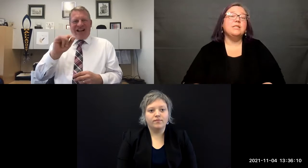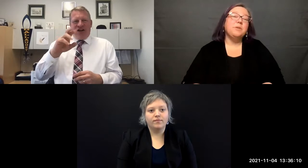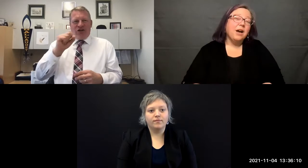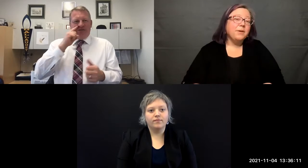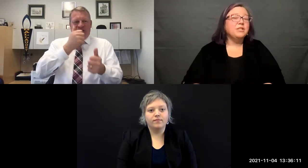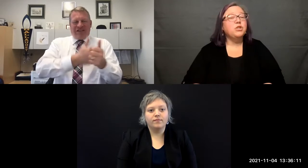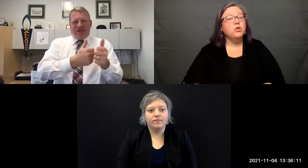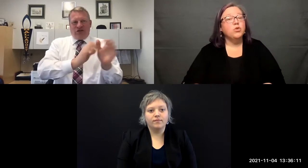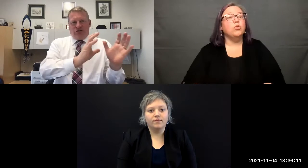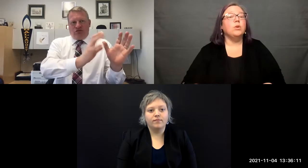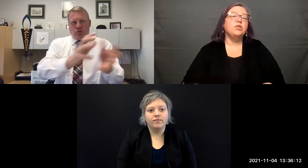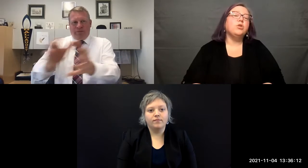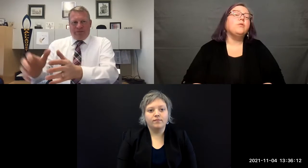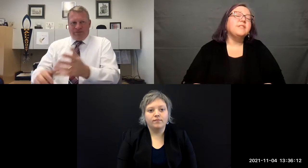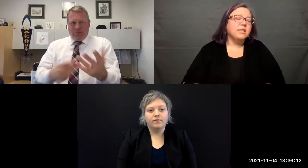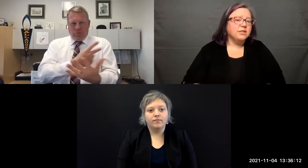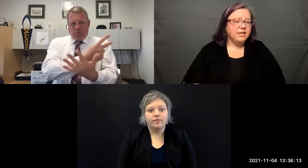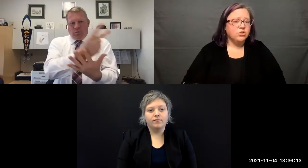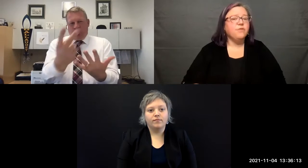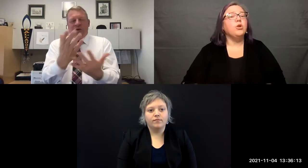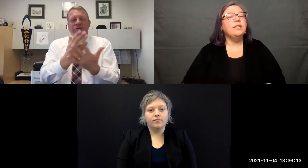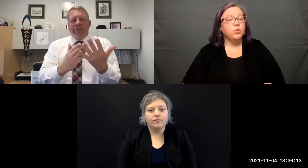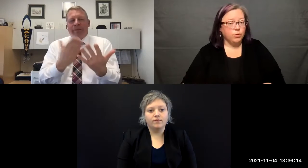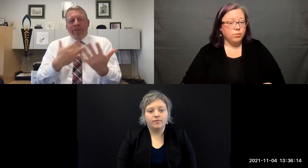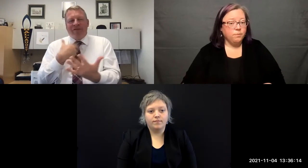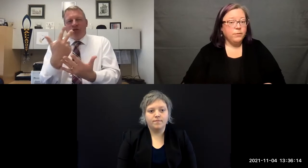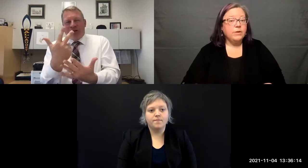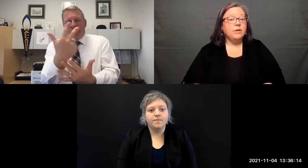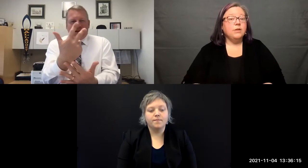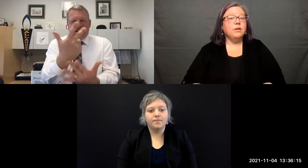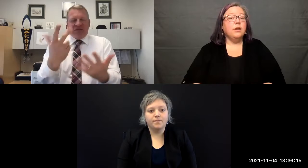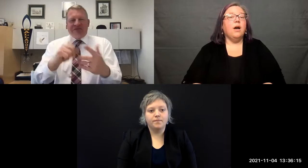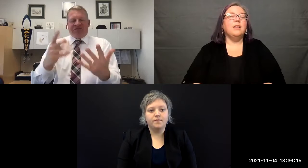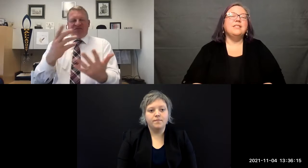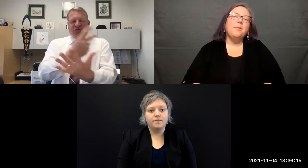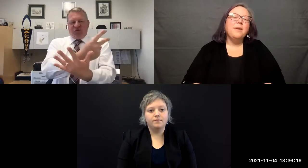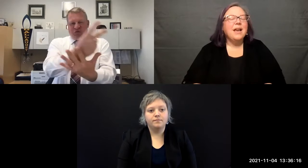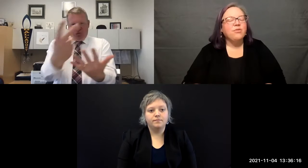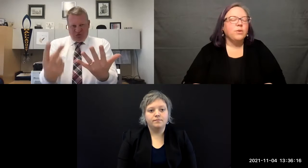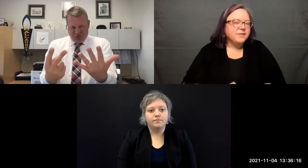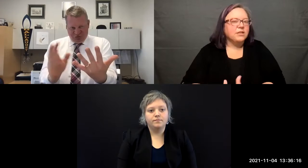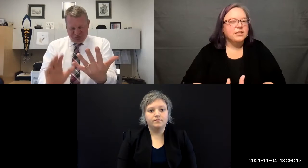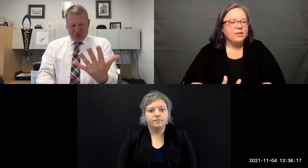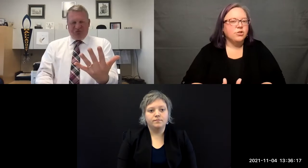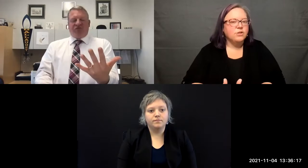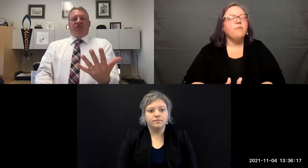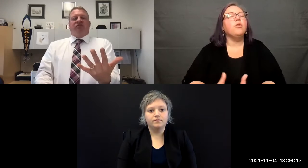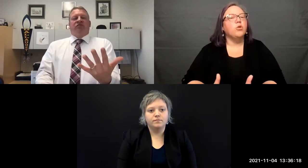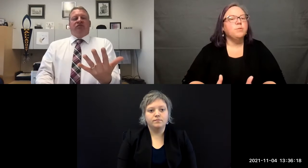up into 2 facilitators for each group. Some may have 3 facilitators, but for the most part, 2